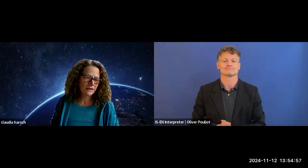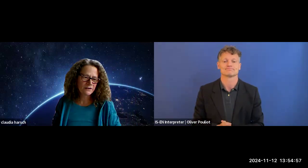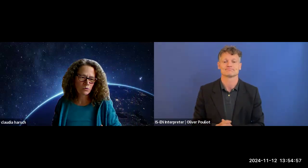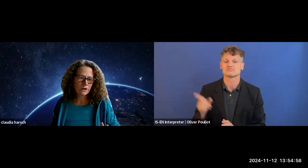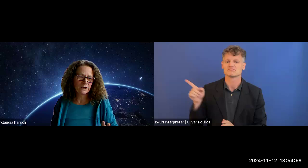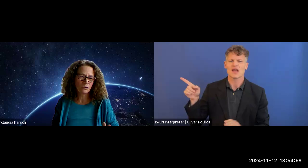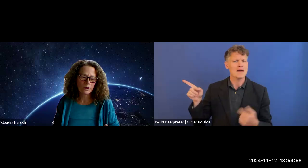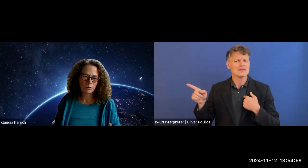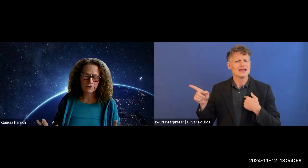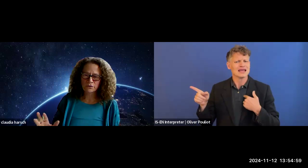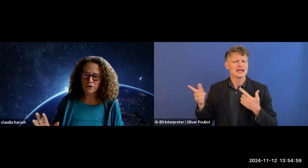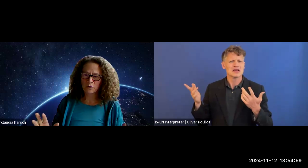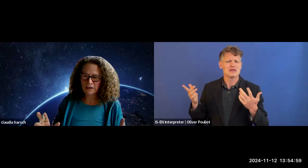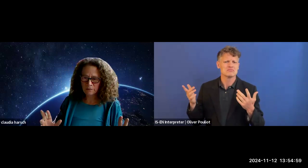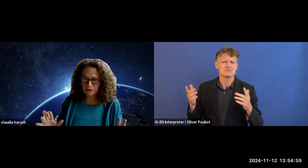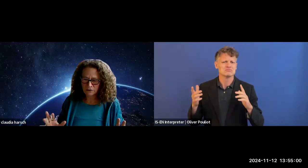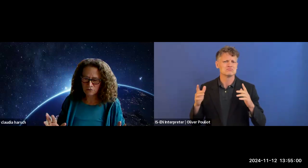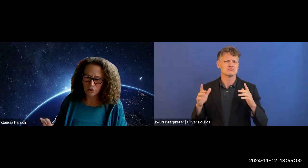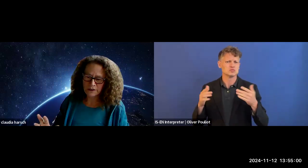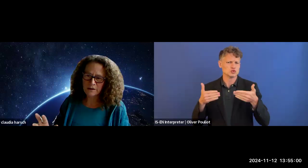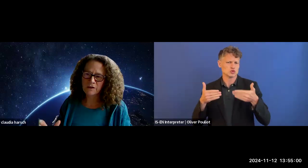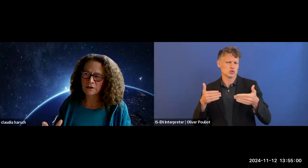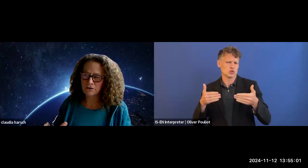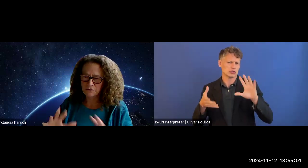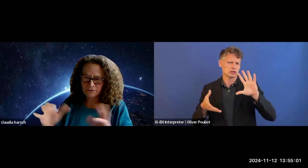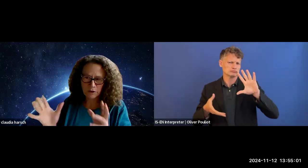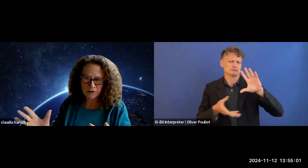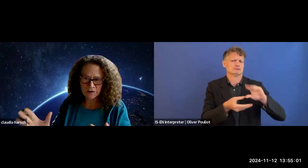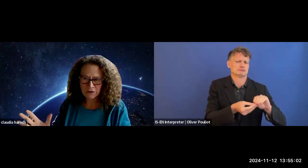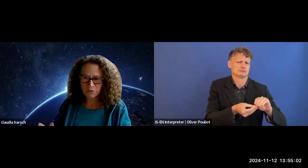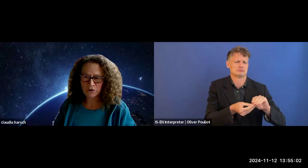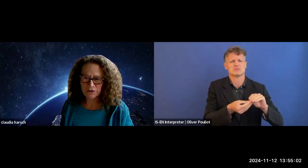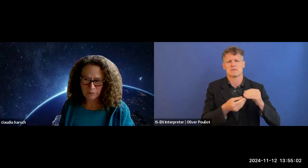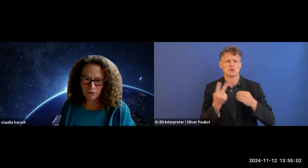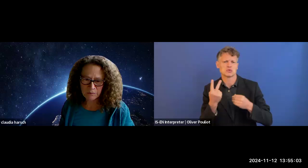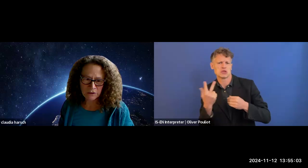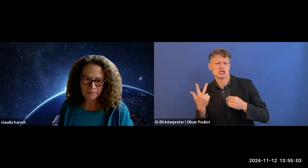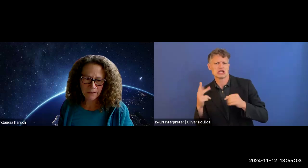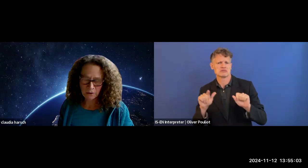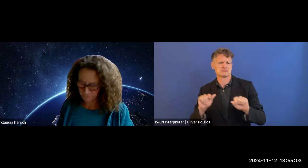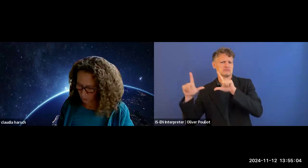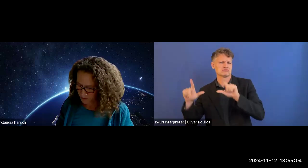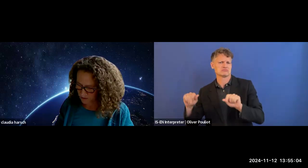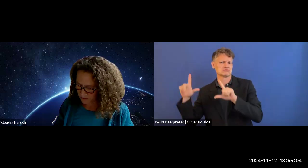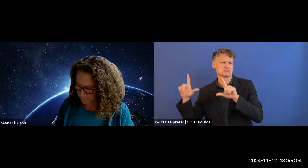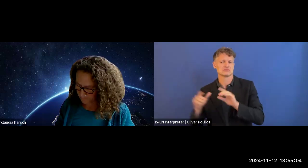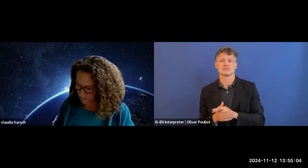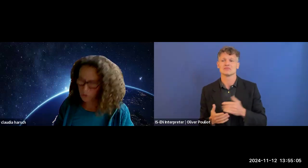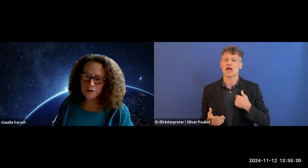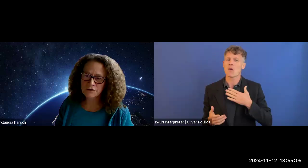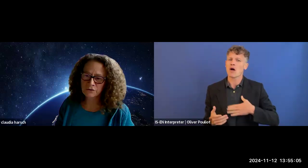more slides. We want to go a little bit into more depth into the familiarization, because that may be of